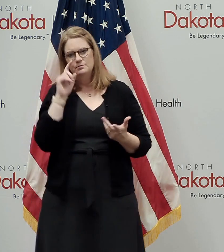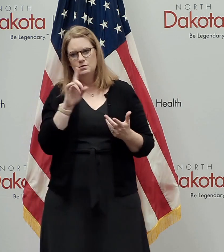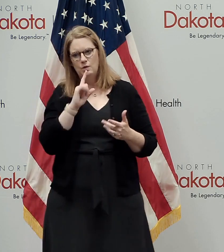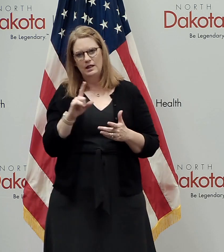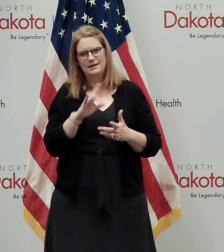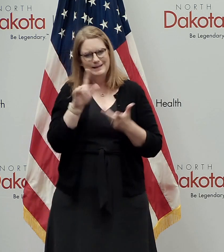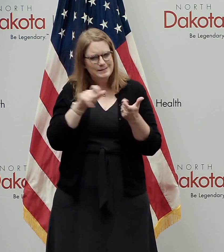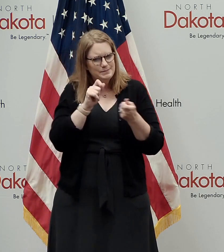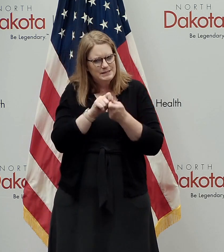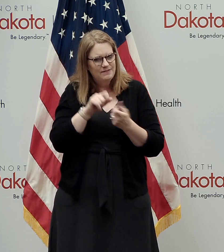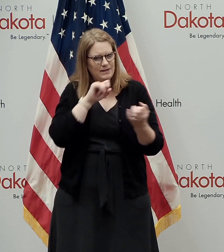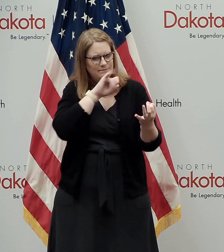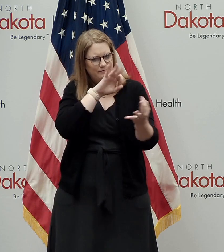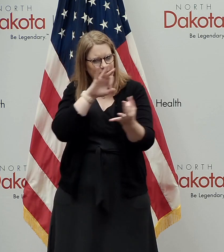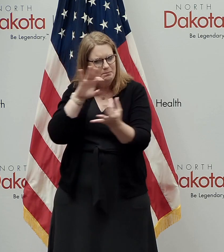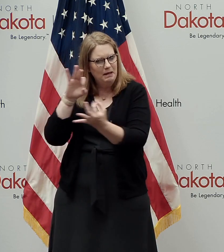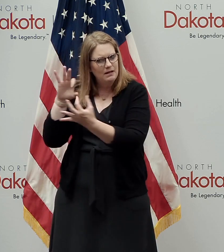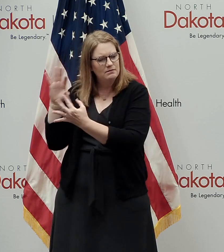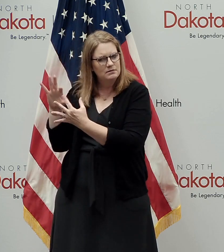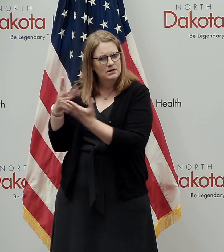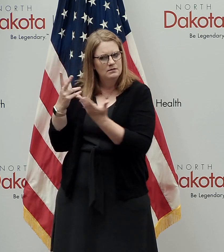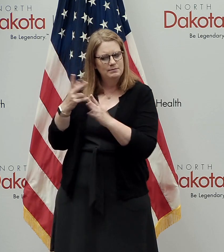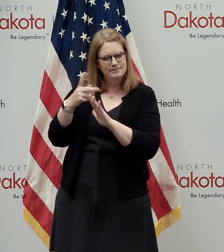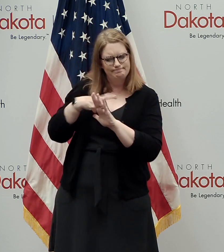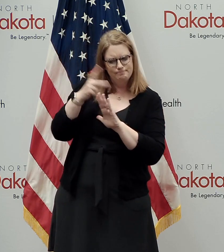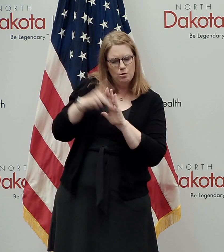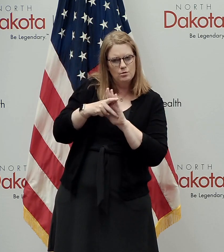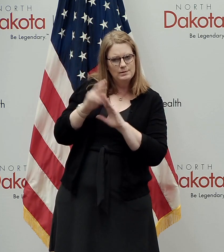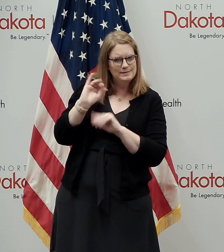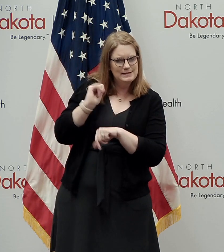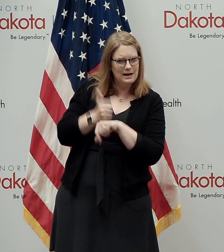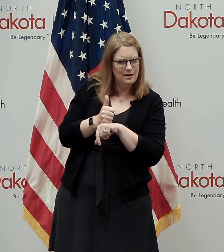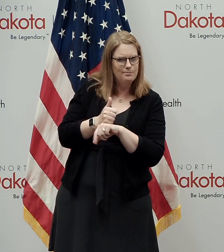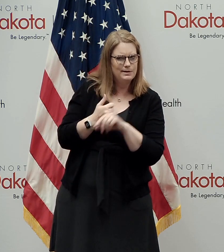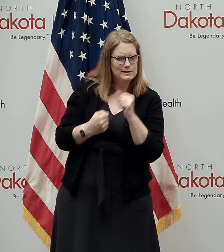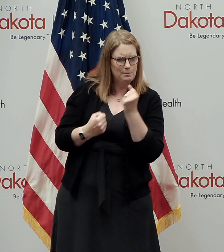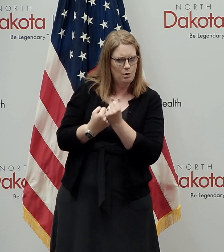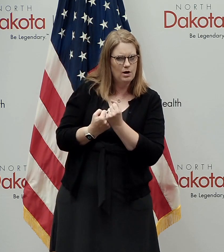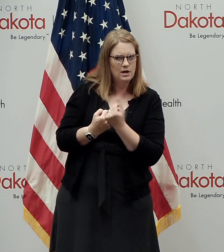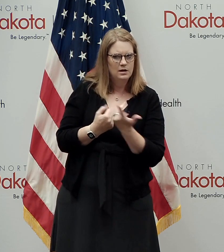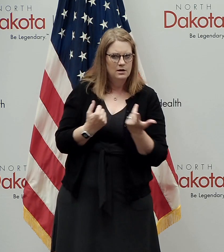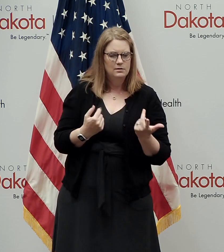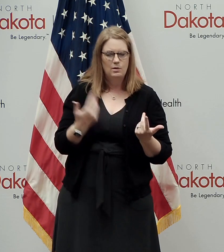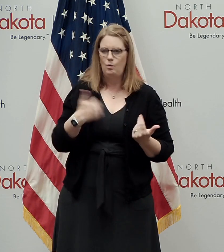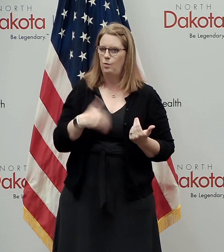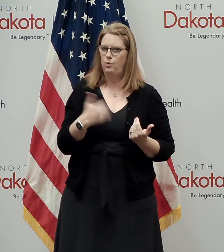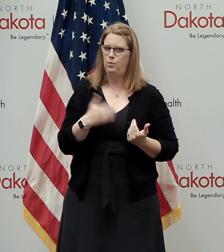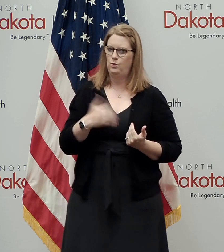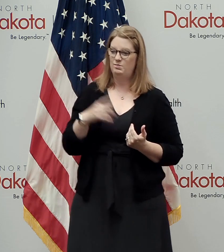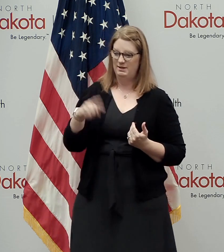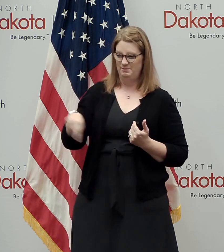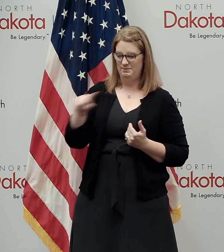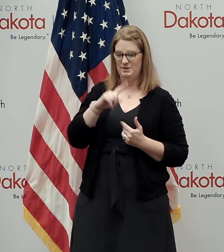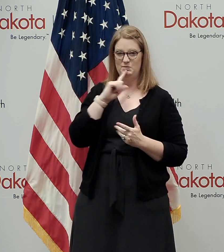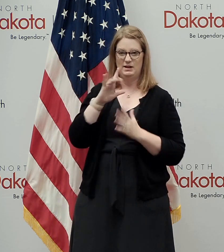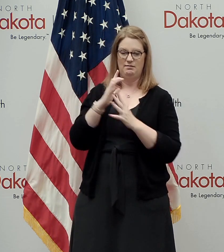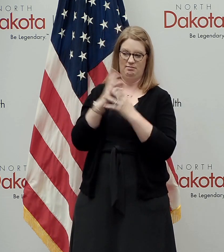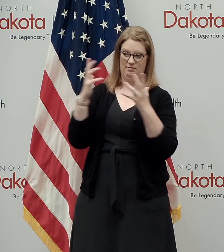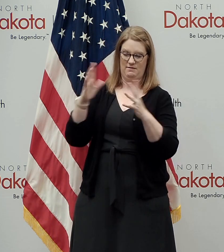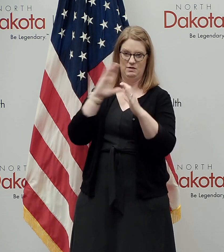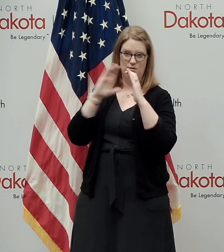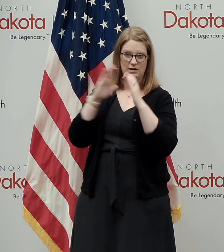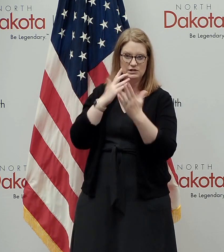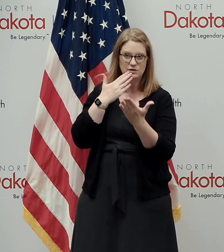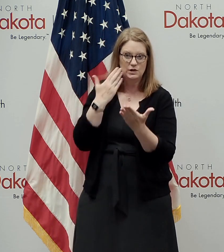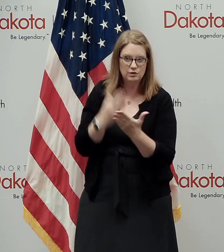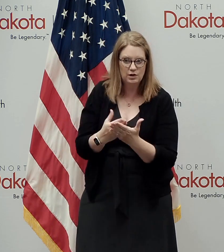get specific input about the programs that we've put together and supported. So again, to the legislature, we say thank you. To